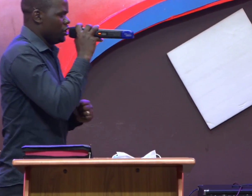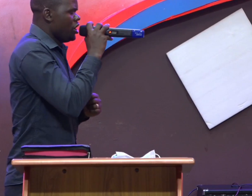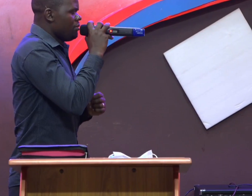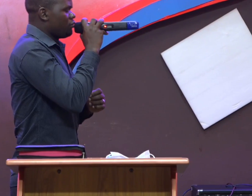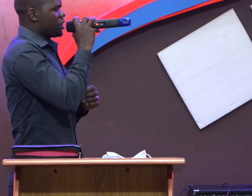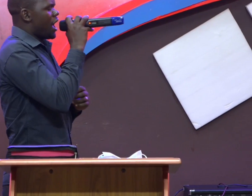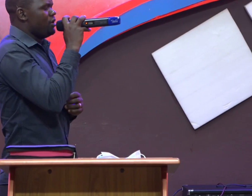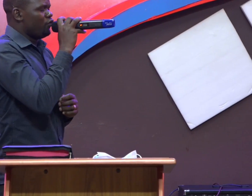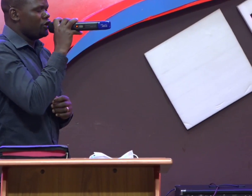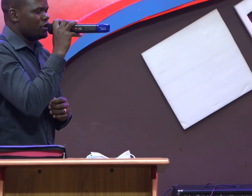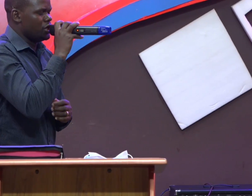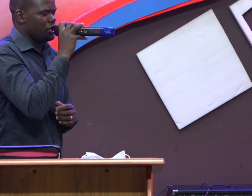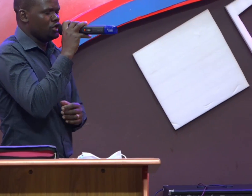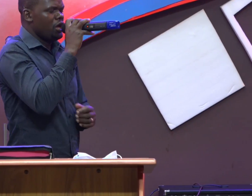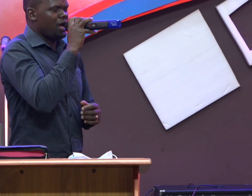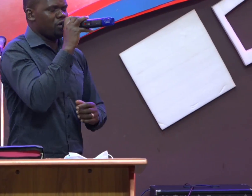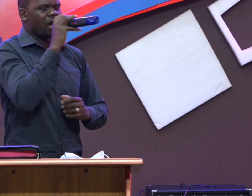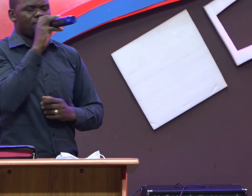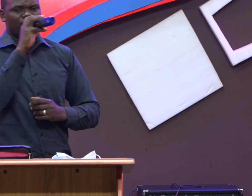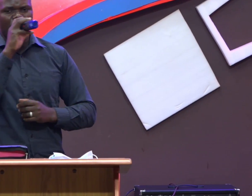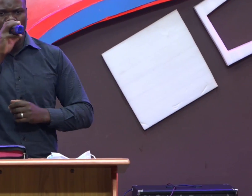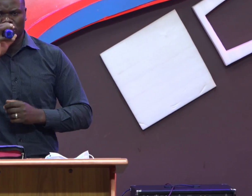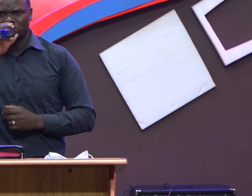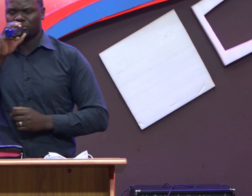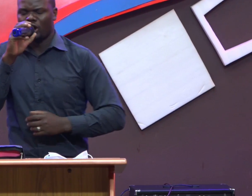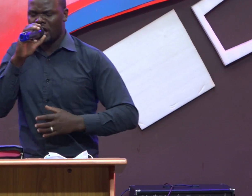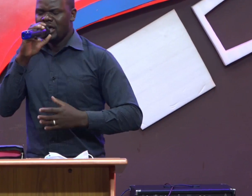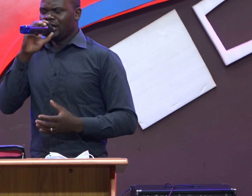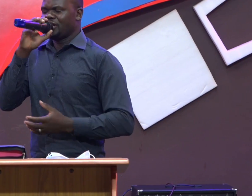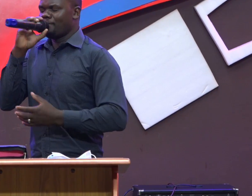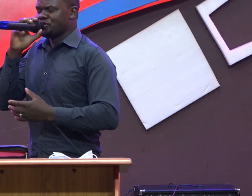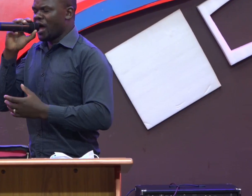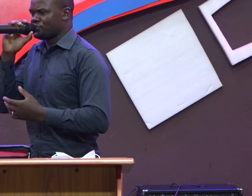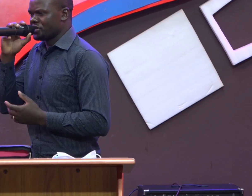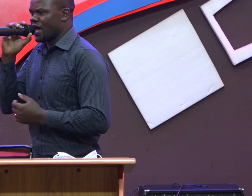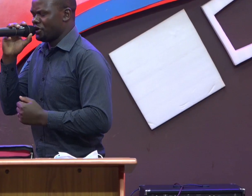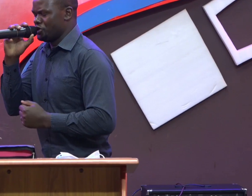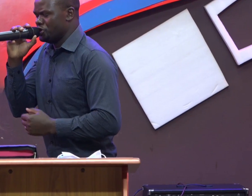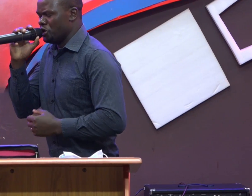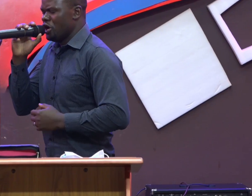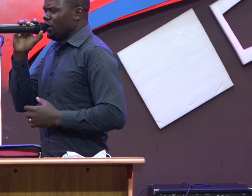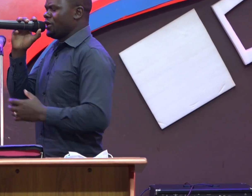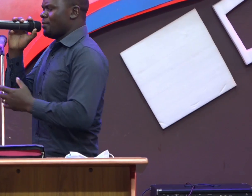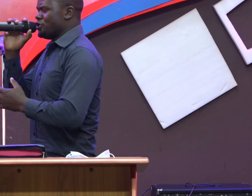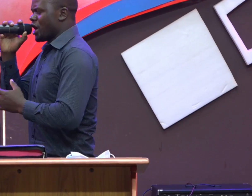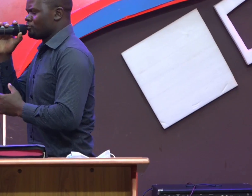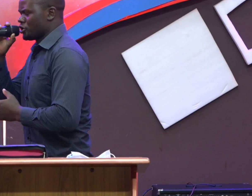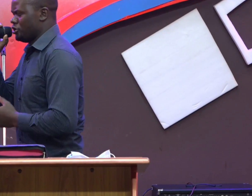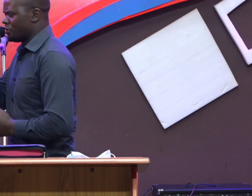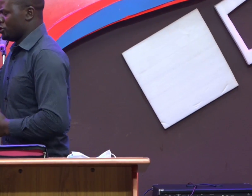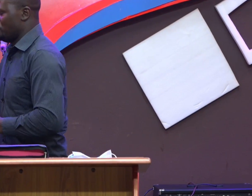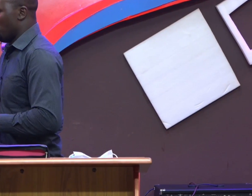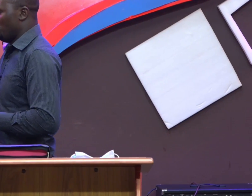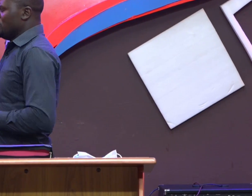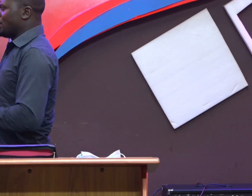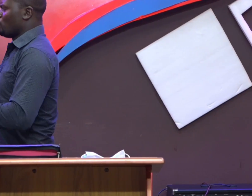your knees. But we come before your knees. But we come before you, King of glory. Let there be something that you do. Let there be something